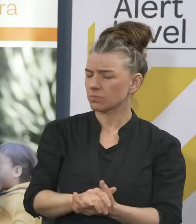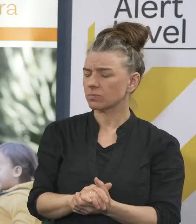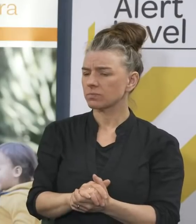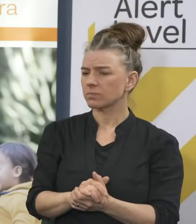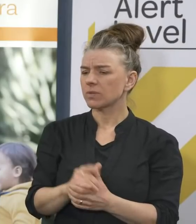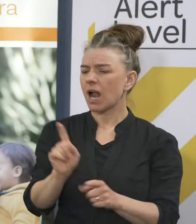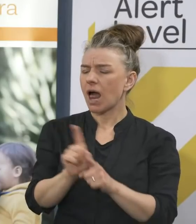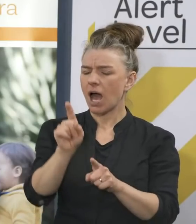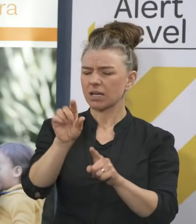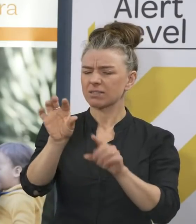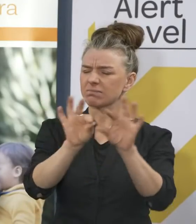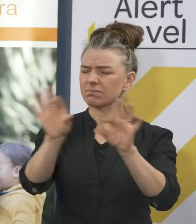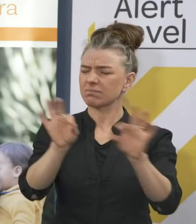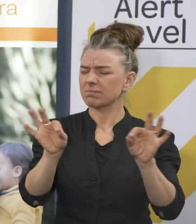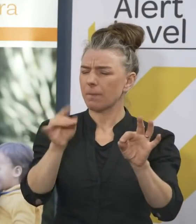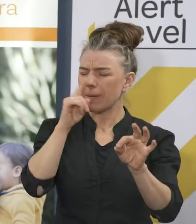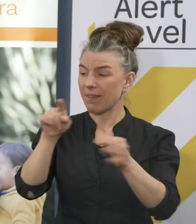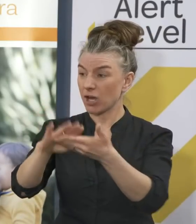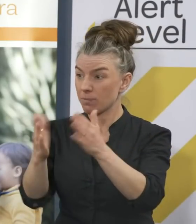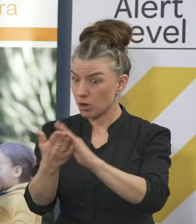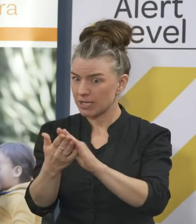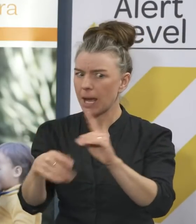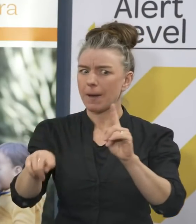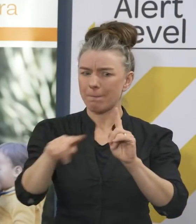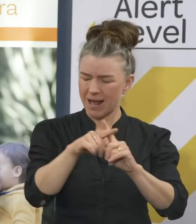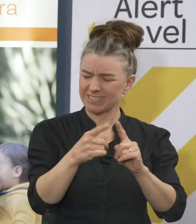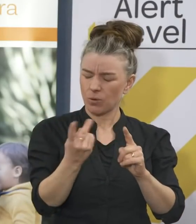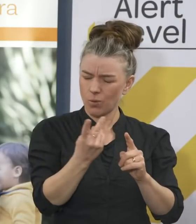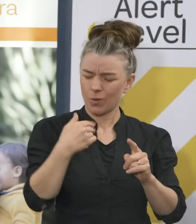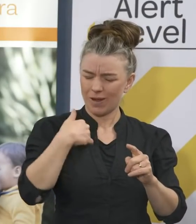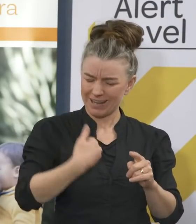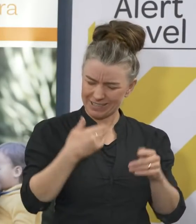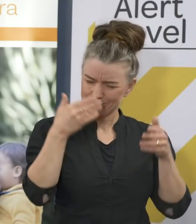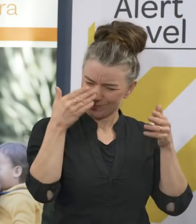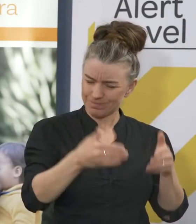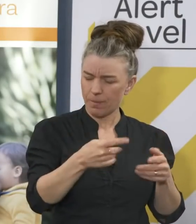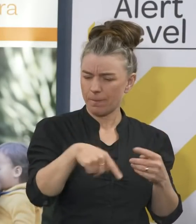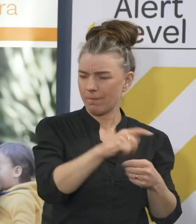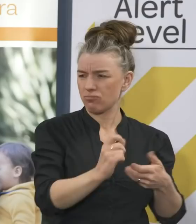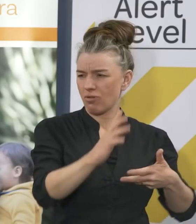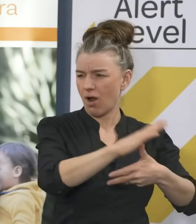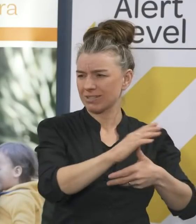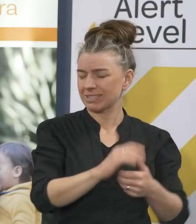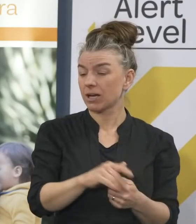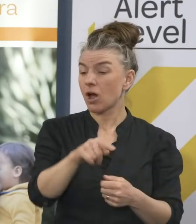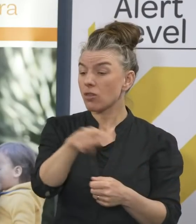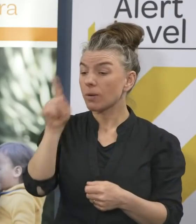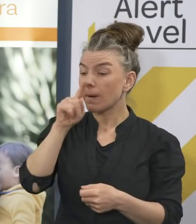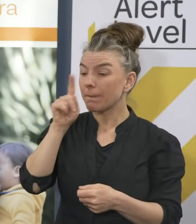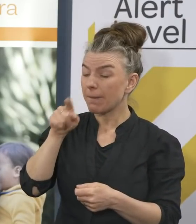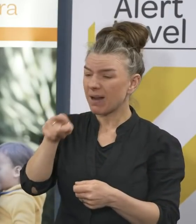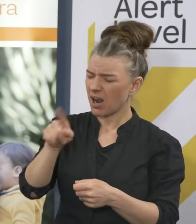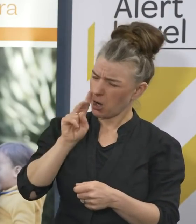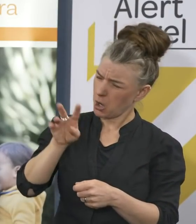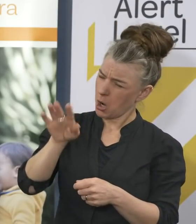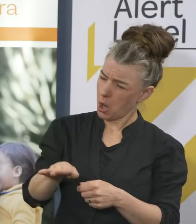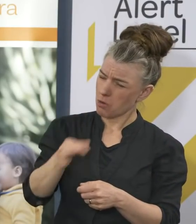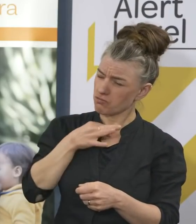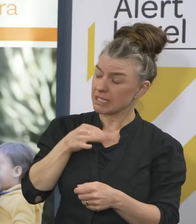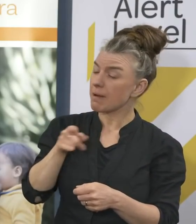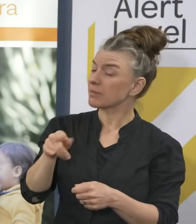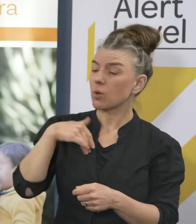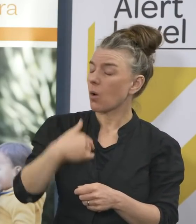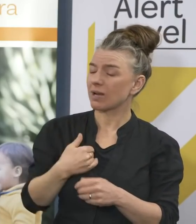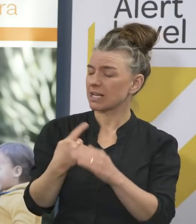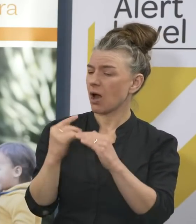testing, those who are tested but who really are at low risk don't necessarily need to self-isolate while we're waiting for the result of